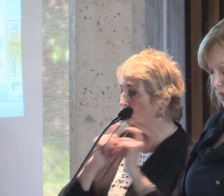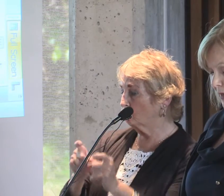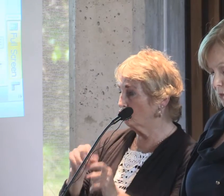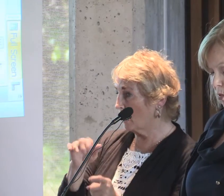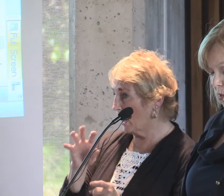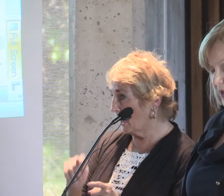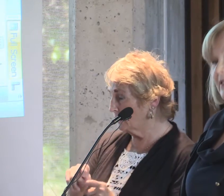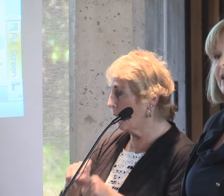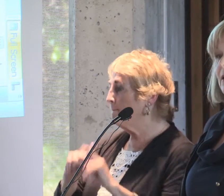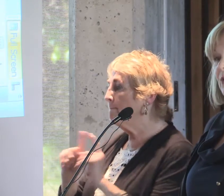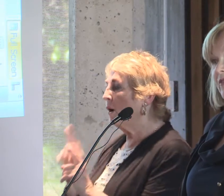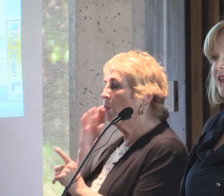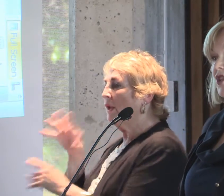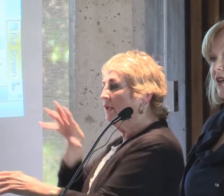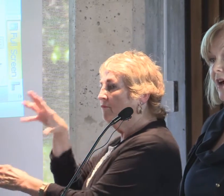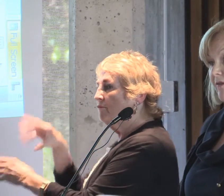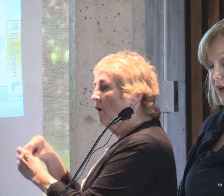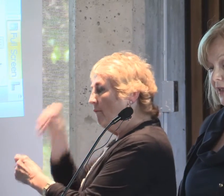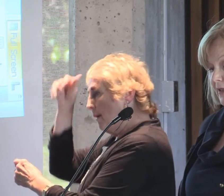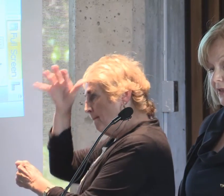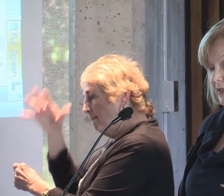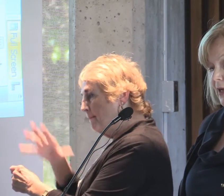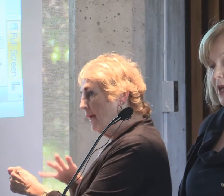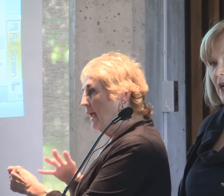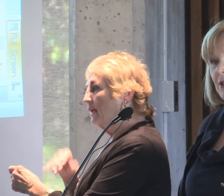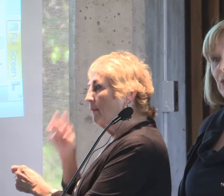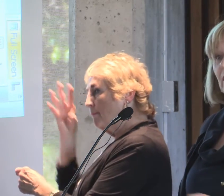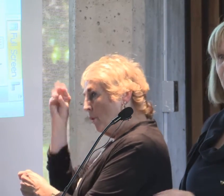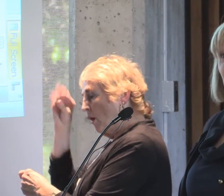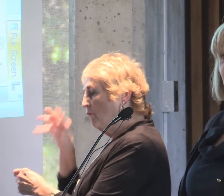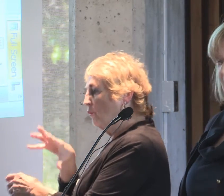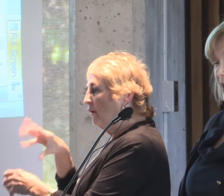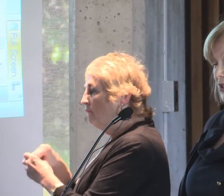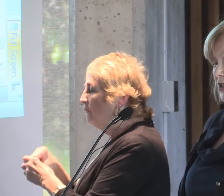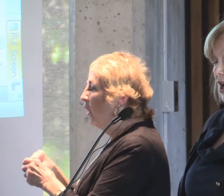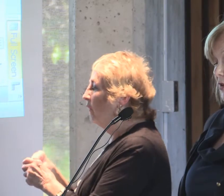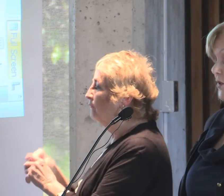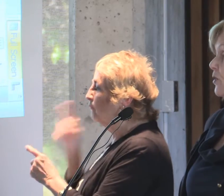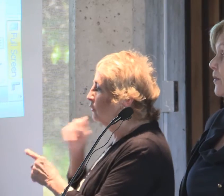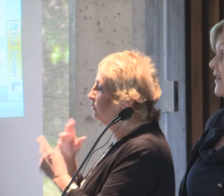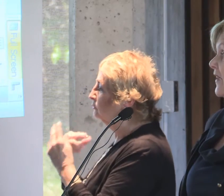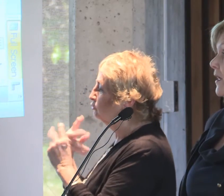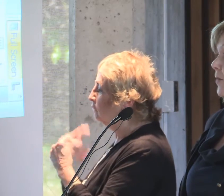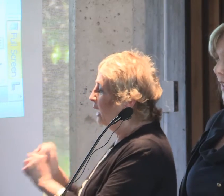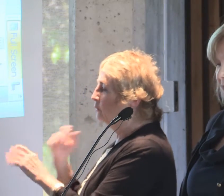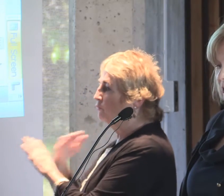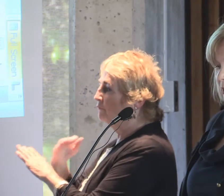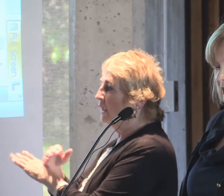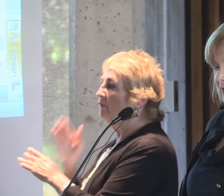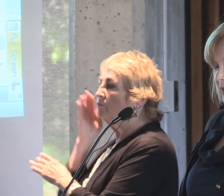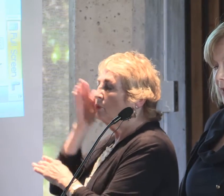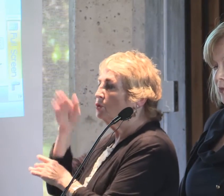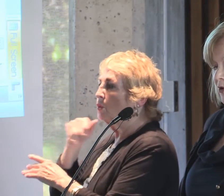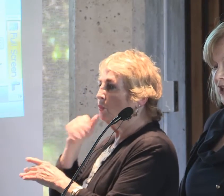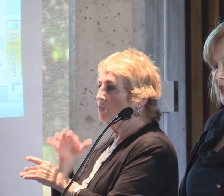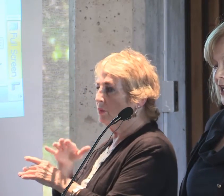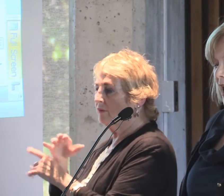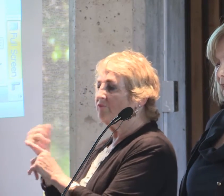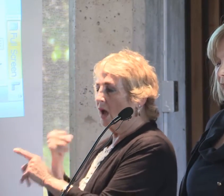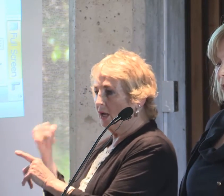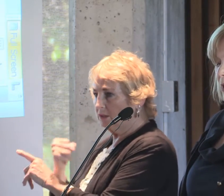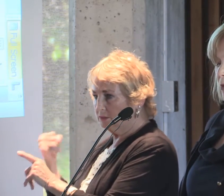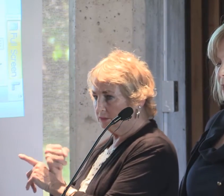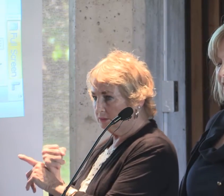engage men and boys in the prevention of violence. A total of $30,000 will be available annually for that